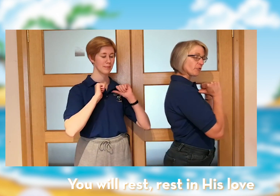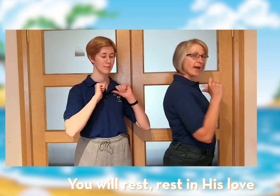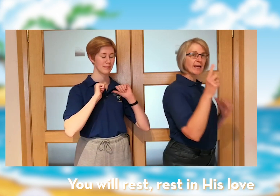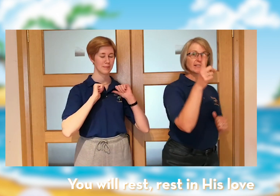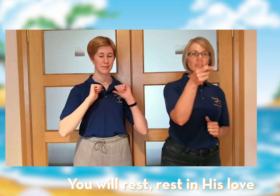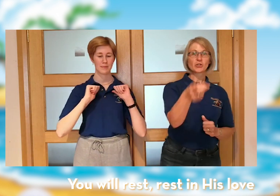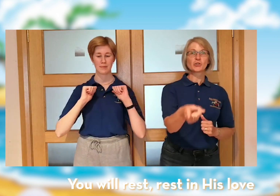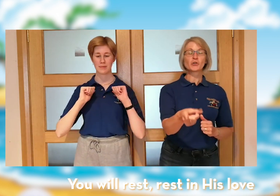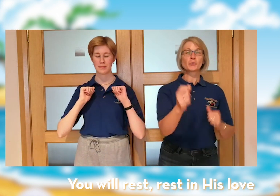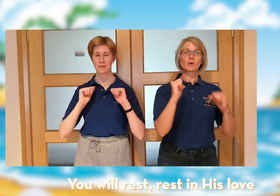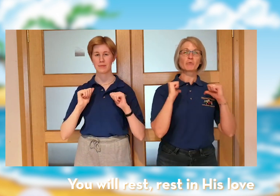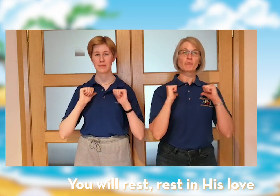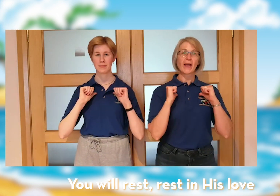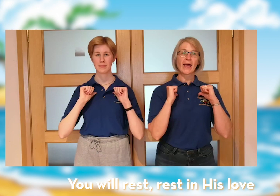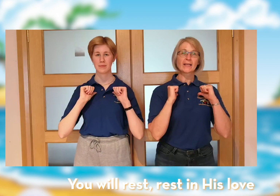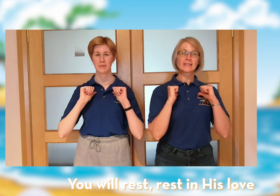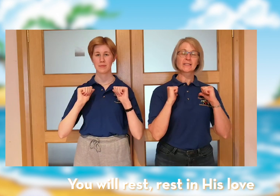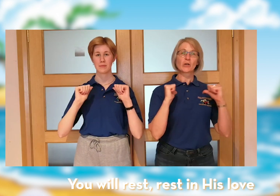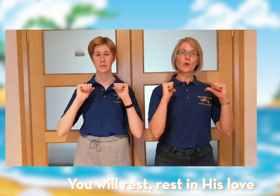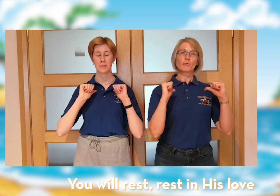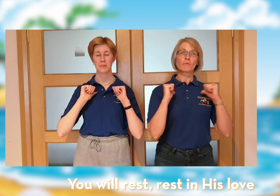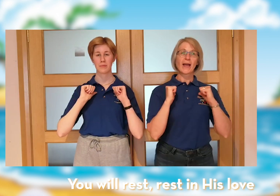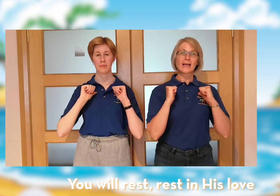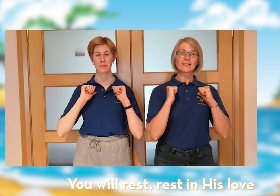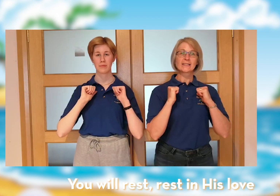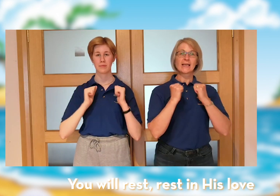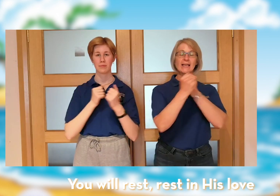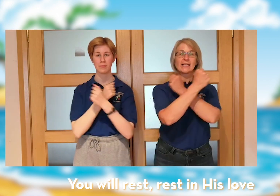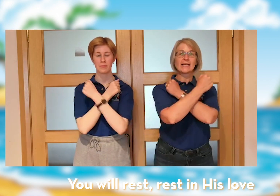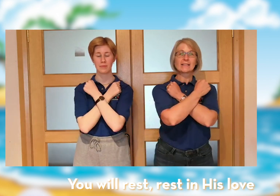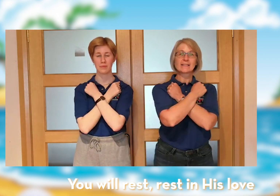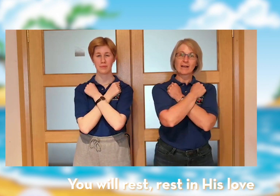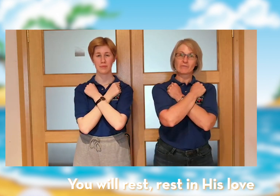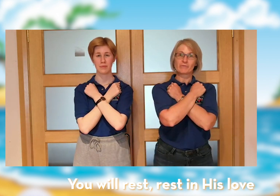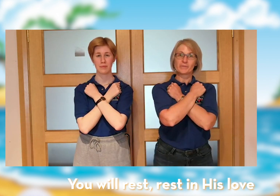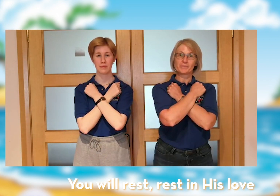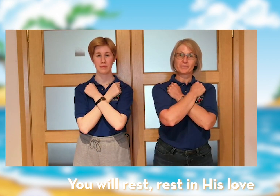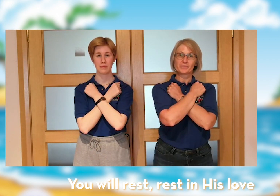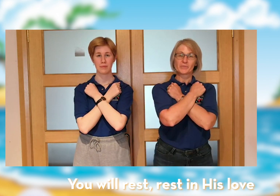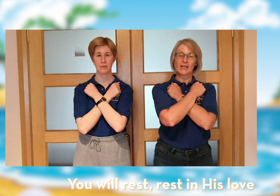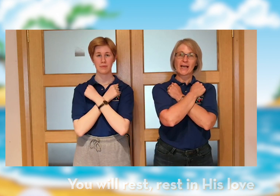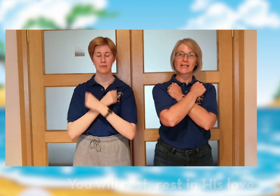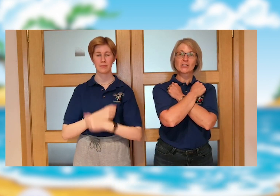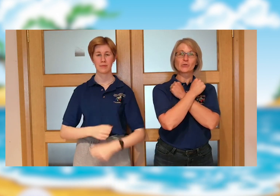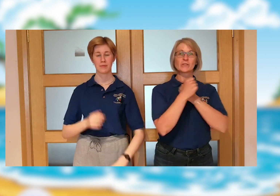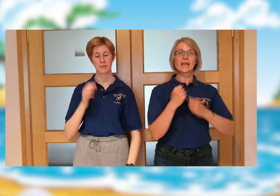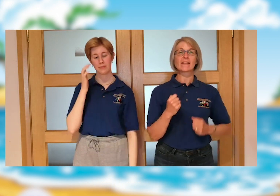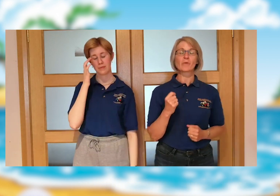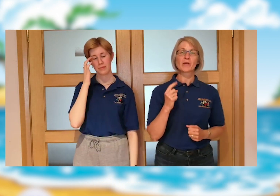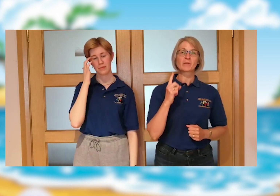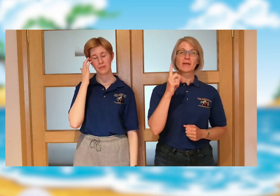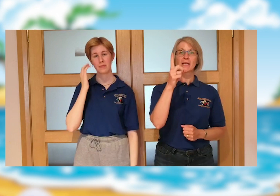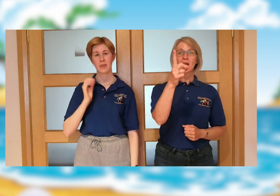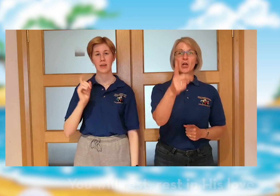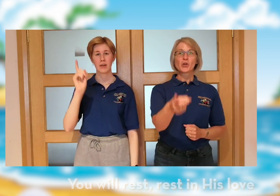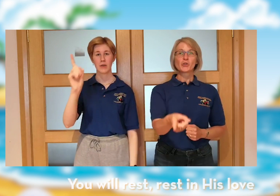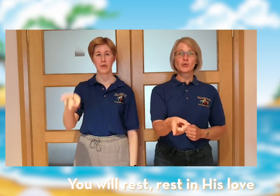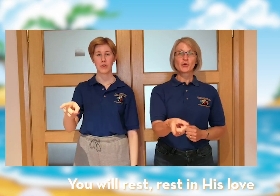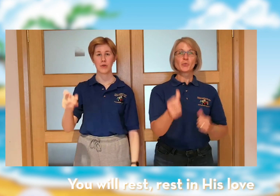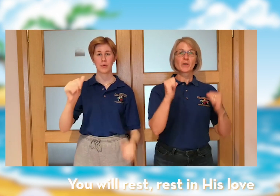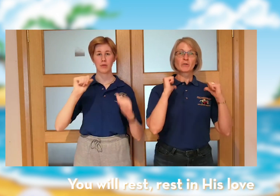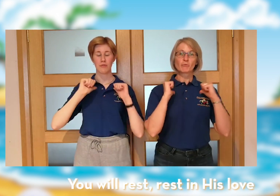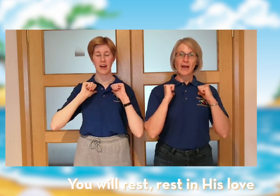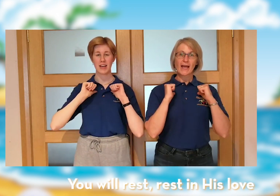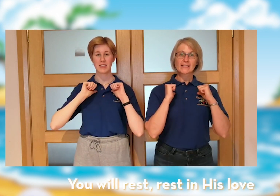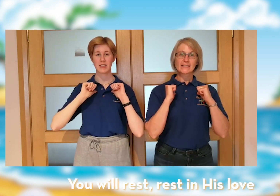chest for rest. You will rest, rest in his love. Okay, so say that with me.